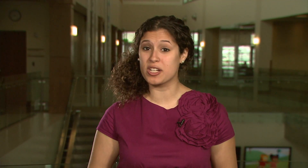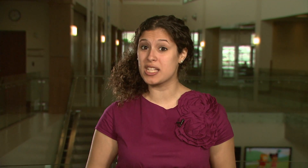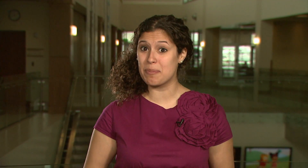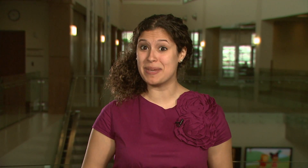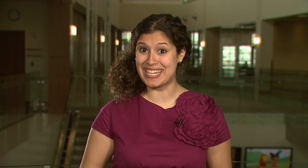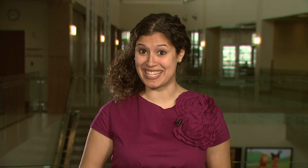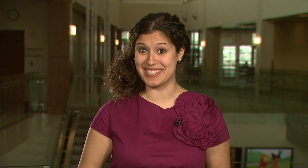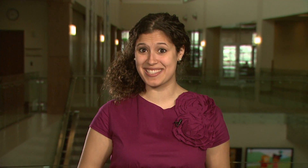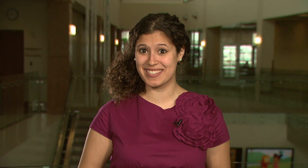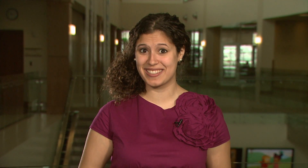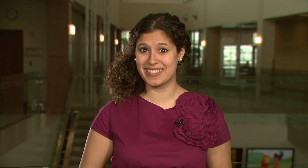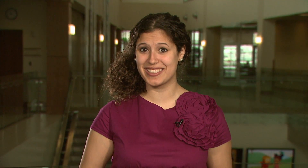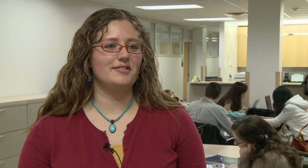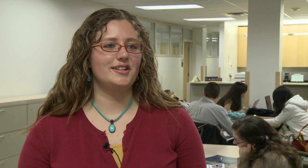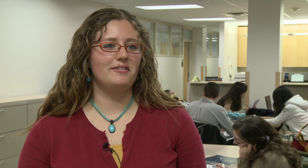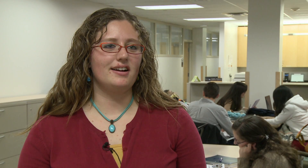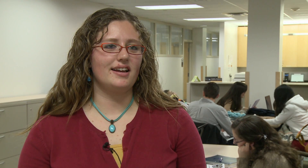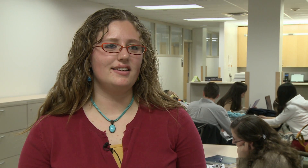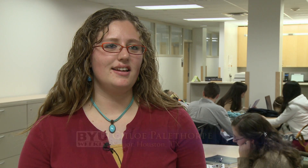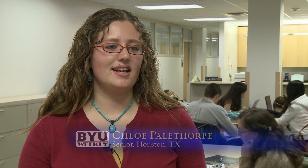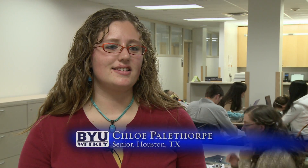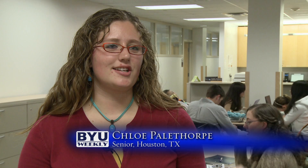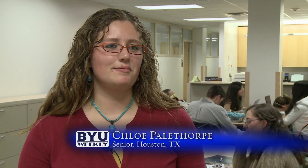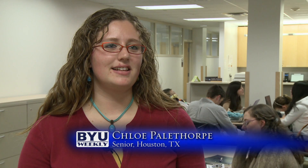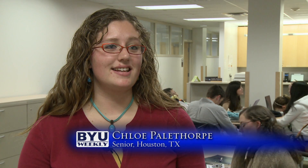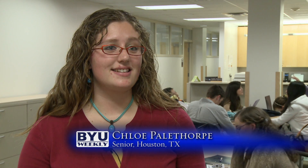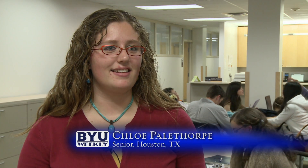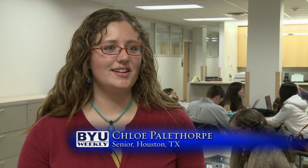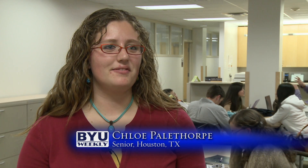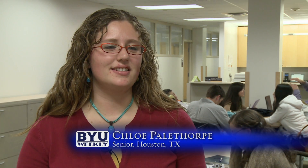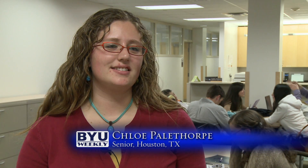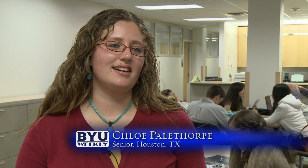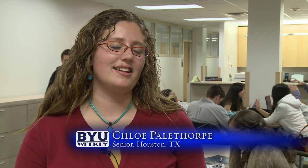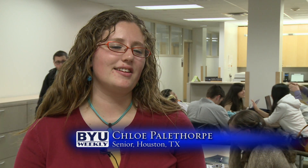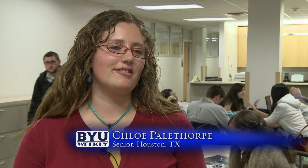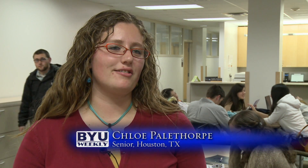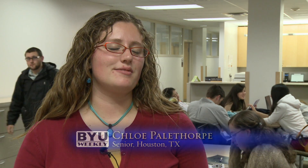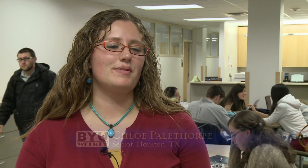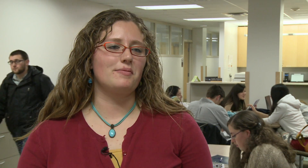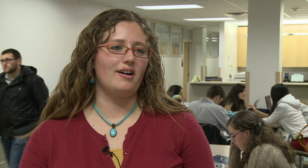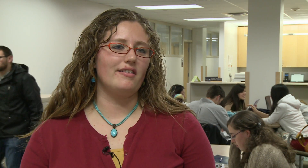club meetings. When you walk in, it's completely silent, which kind of throws some people off.